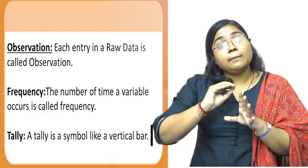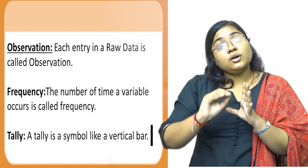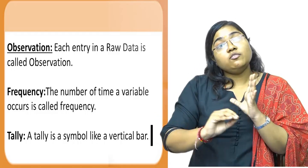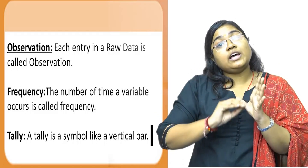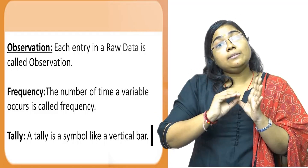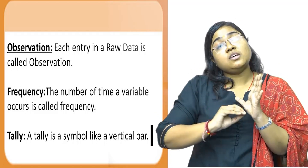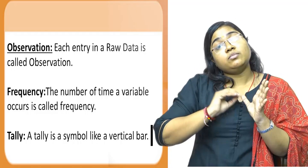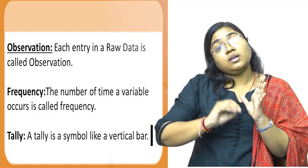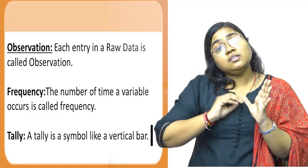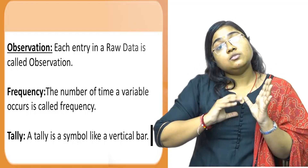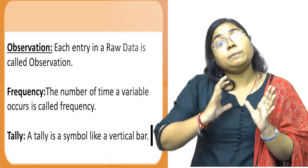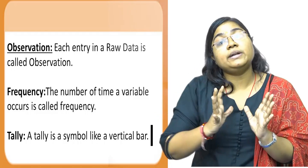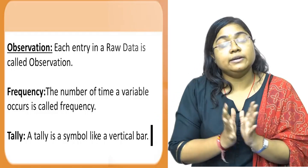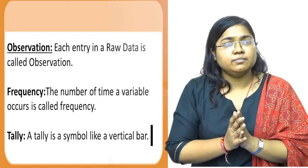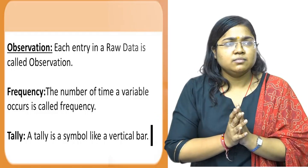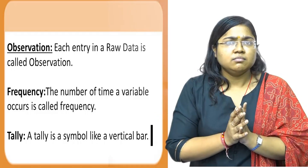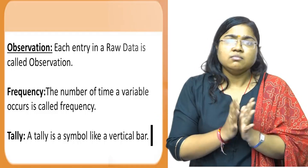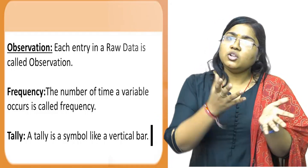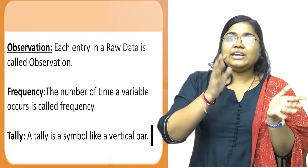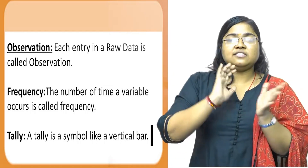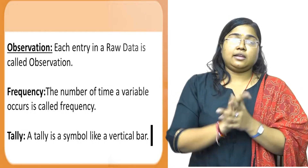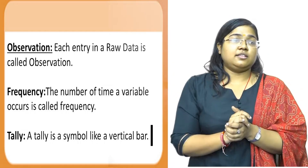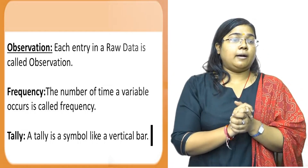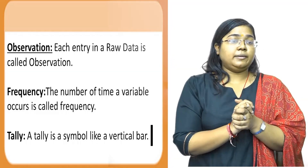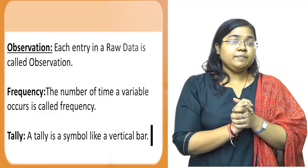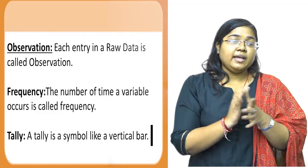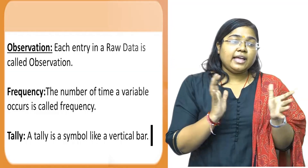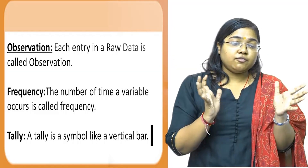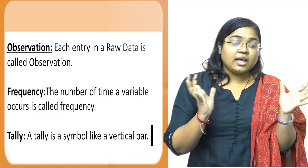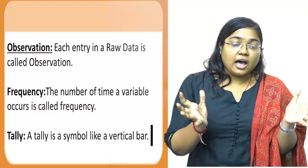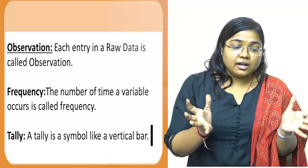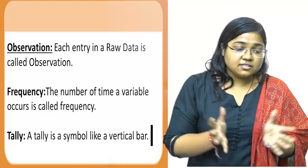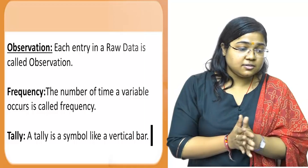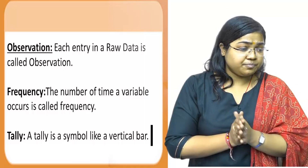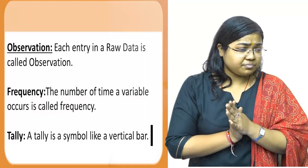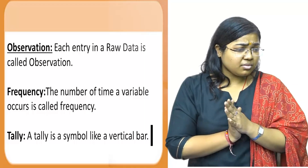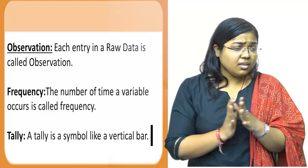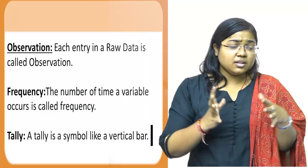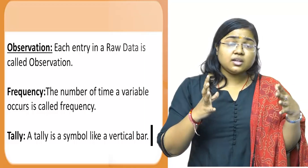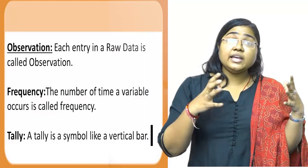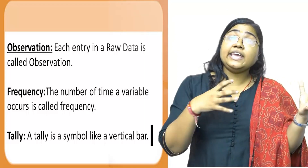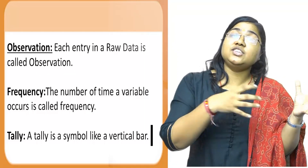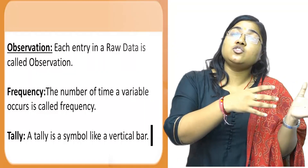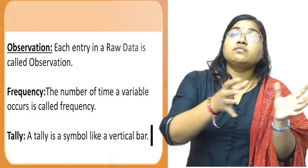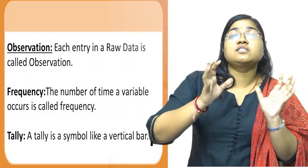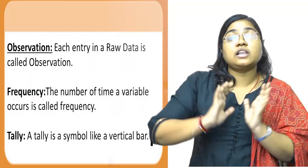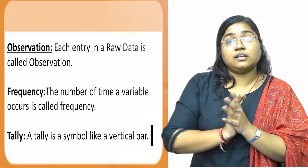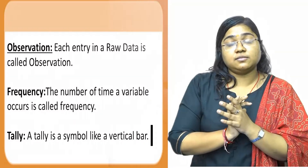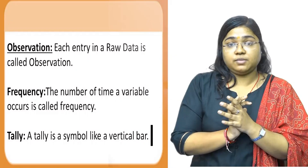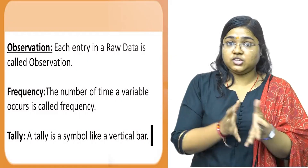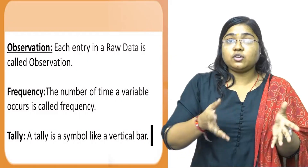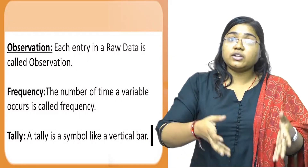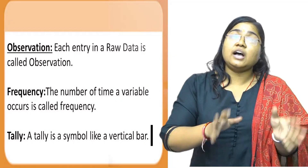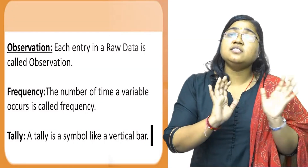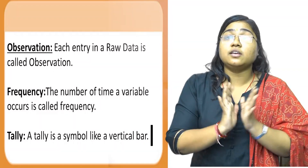actually the number of times something is repeated. Let's take an example. If I asked the ages of this